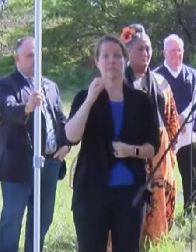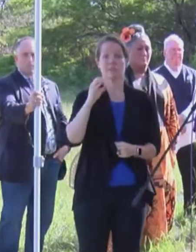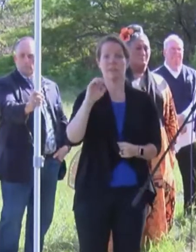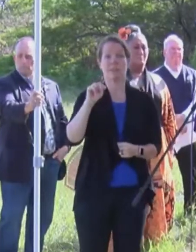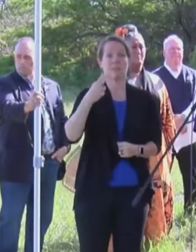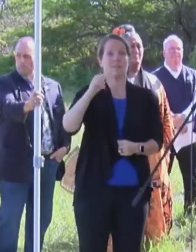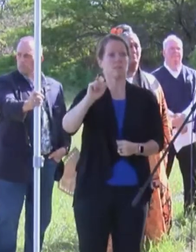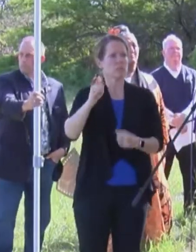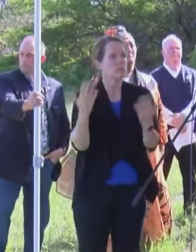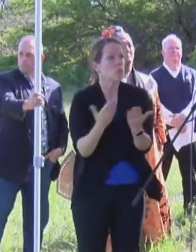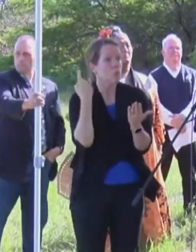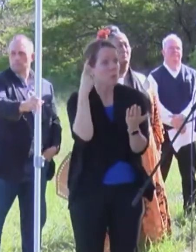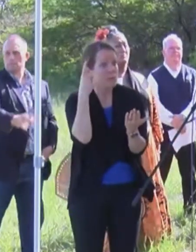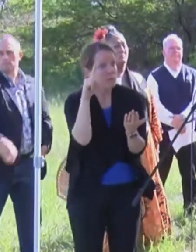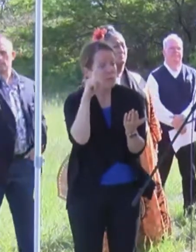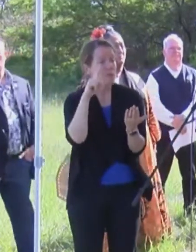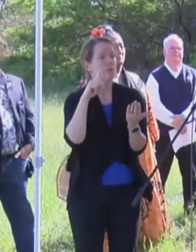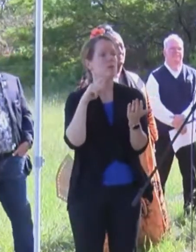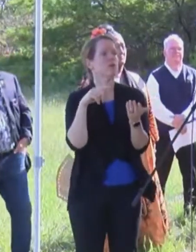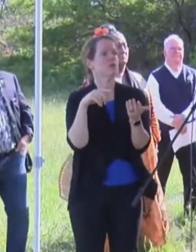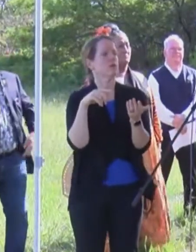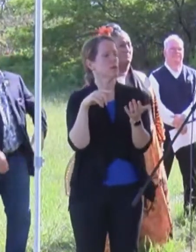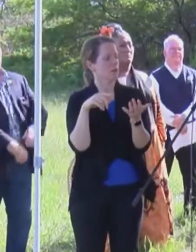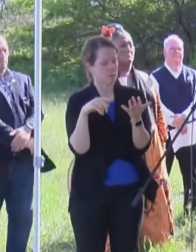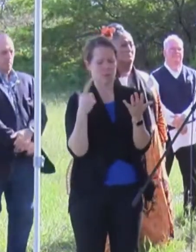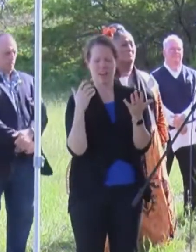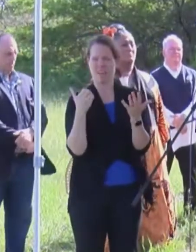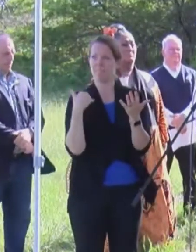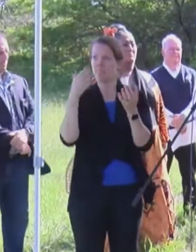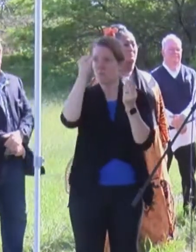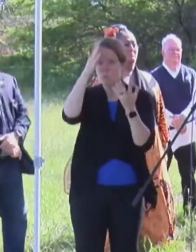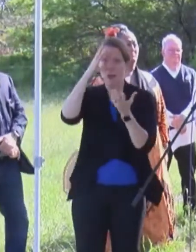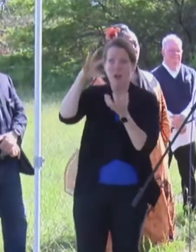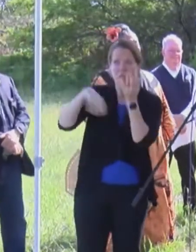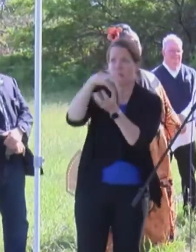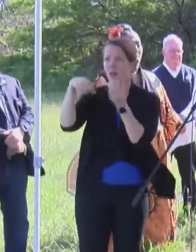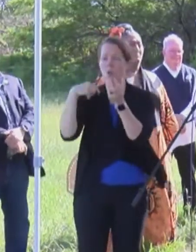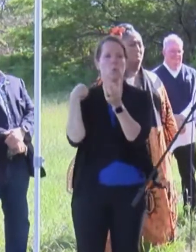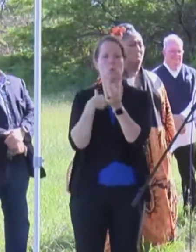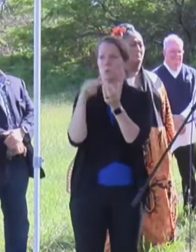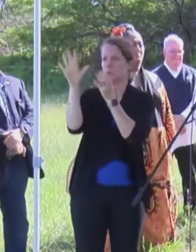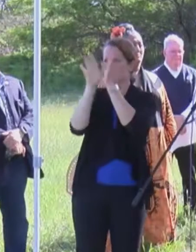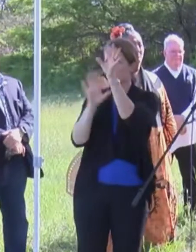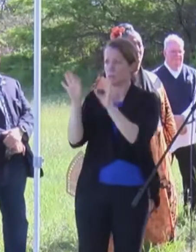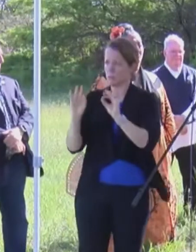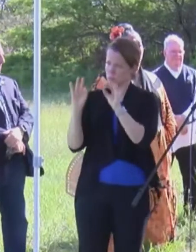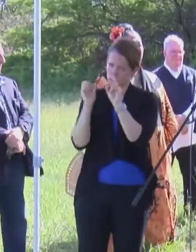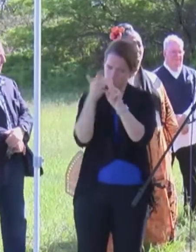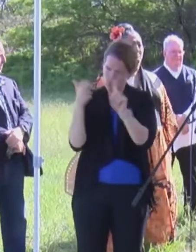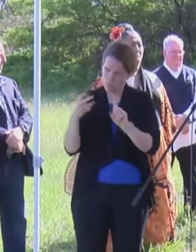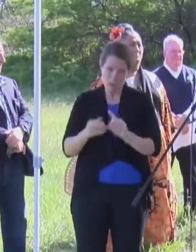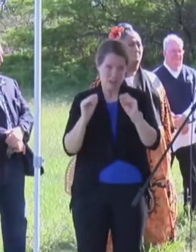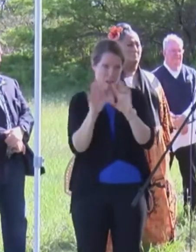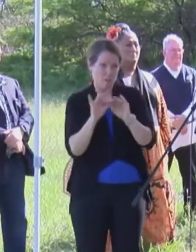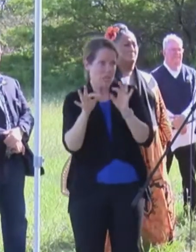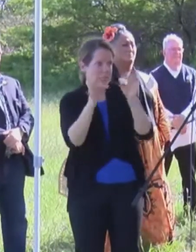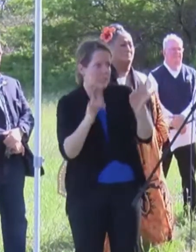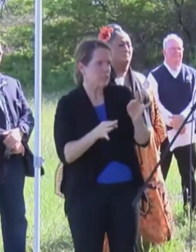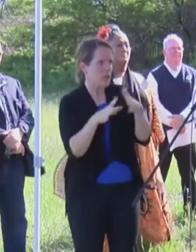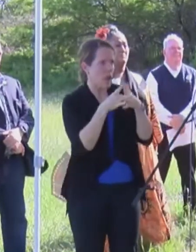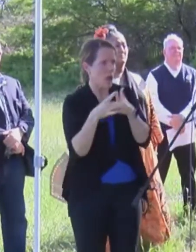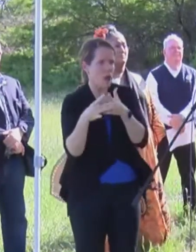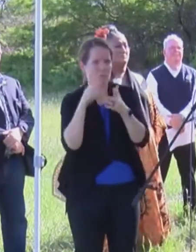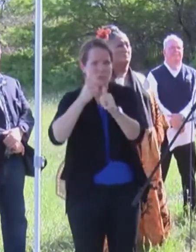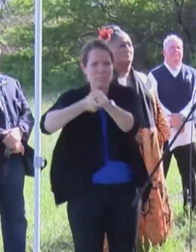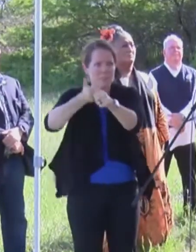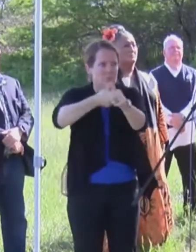information, it's break it down, and making sure that you can access these programs and the help that's needed. And just in closing, hang in there. We're